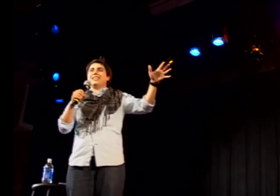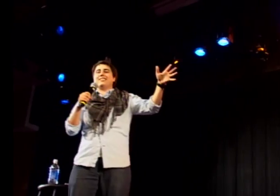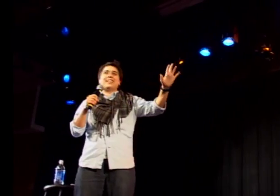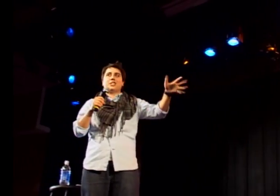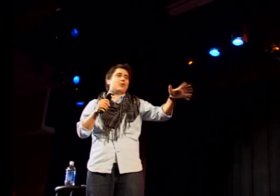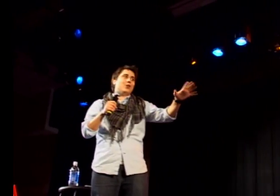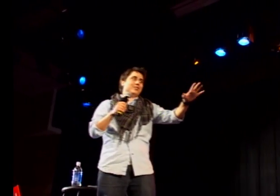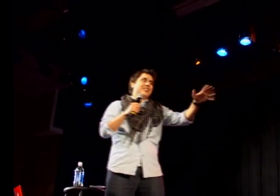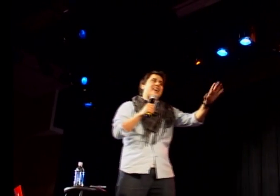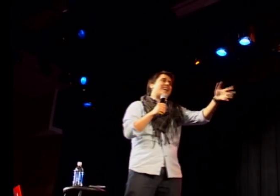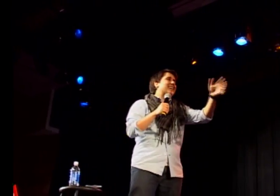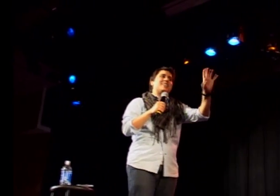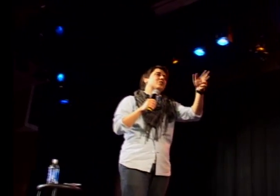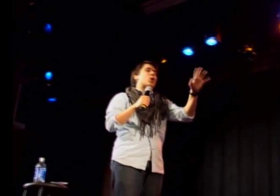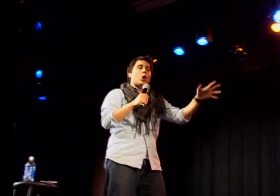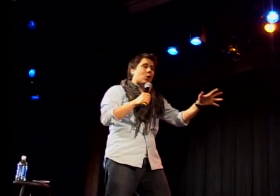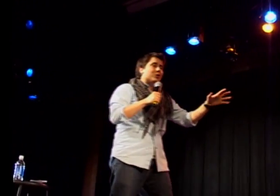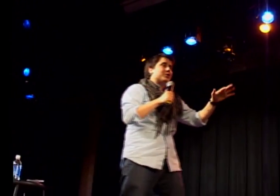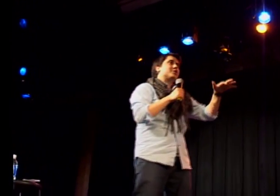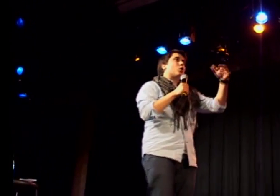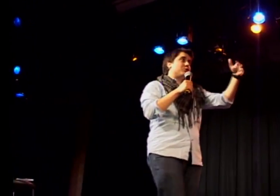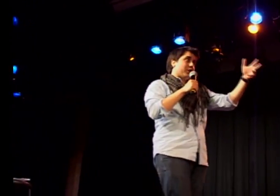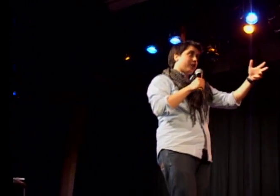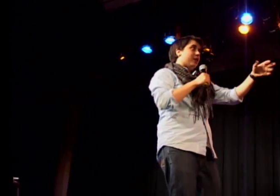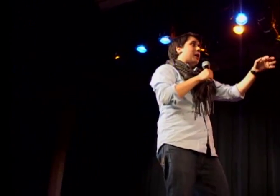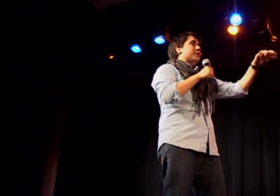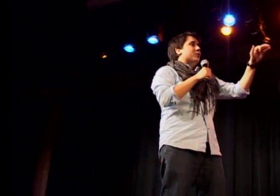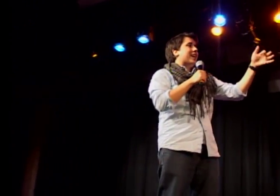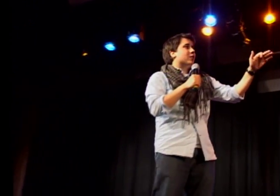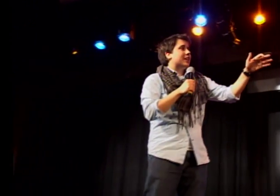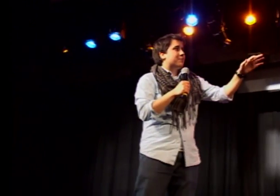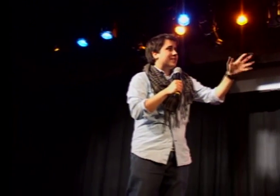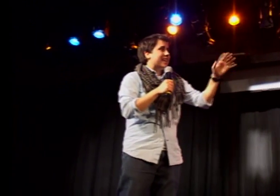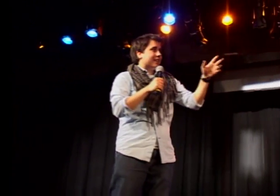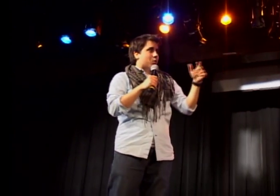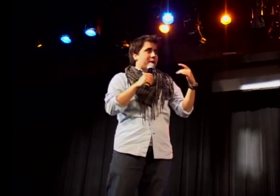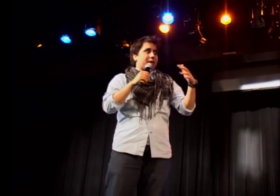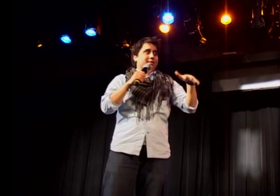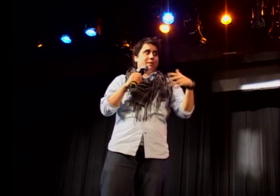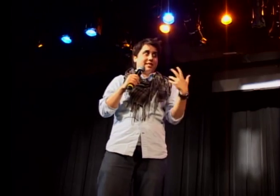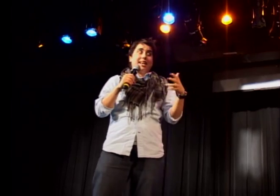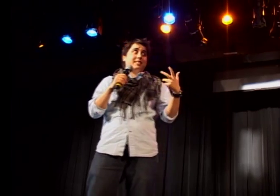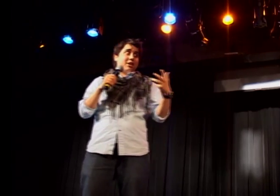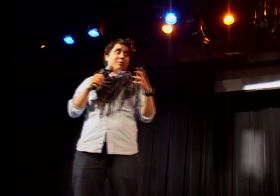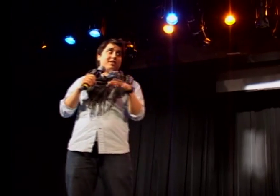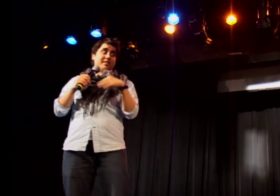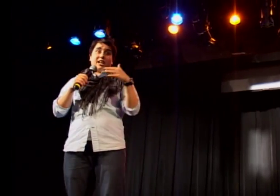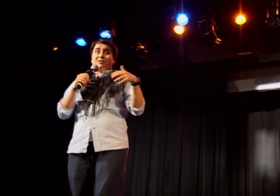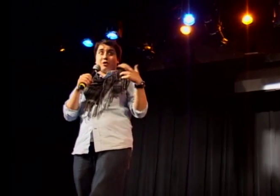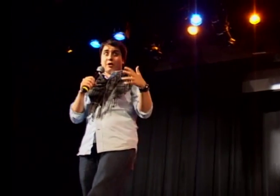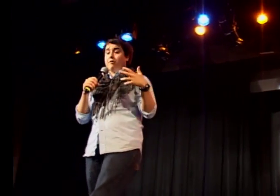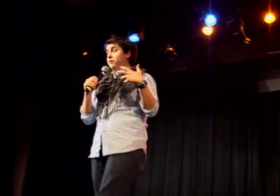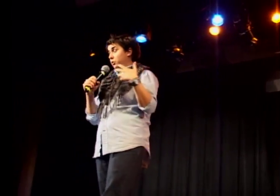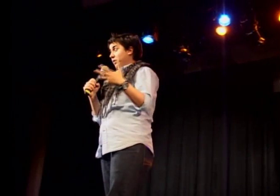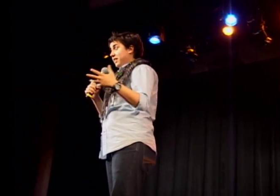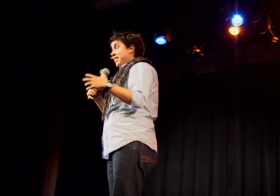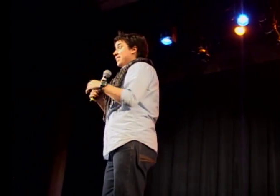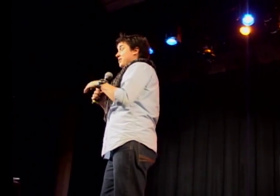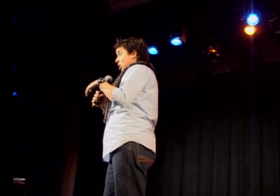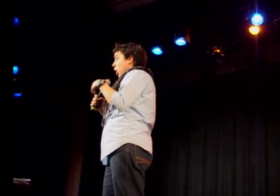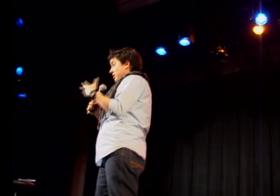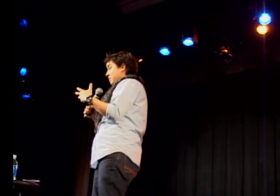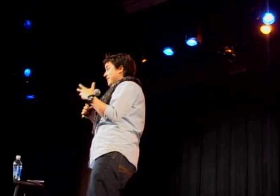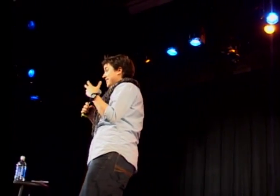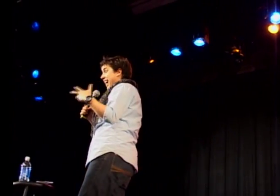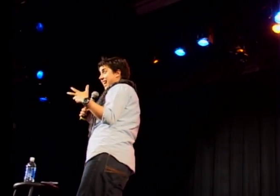you're old, Keith. Not that you're old. Not that you're old. You're just older. But you kind of look like my dad, like the way my dad is hearing, but he signs very